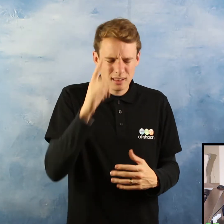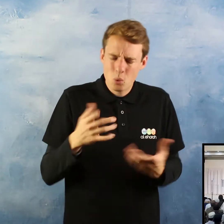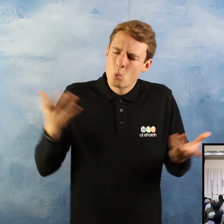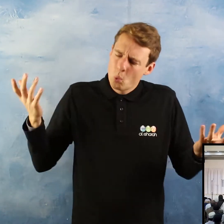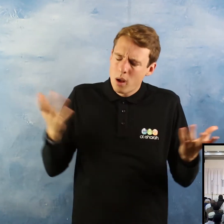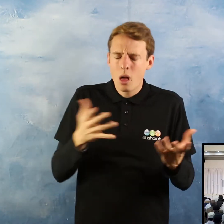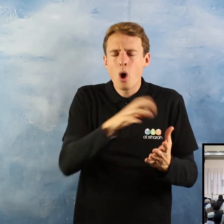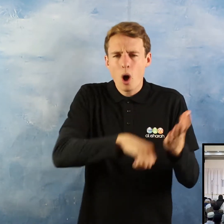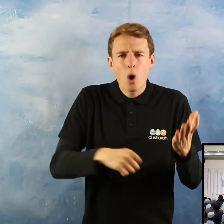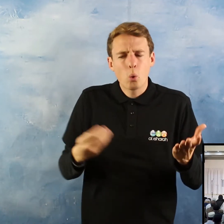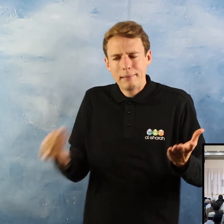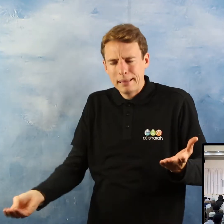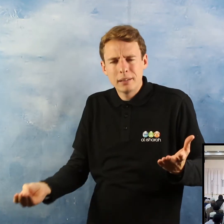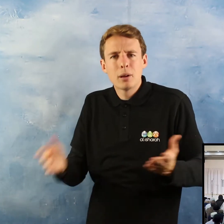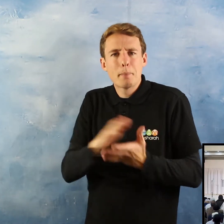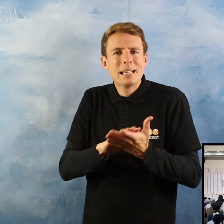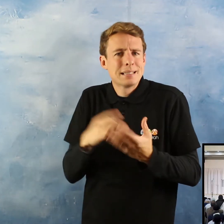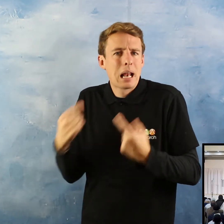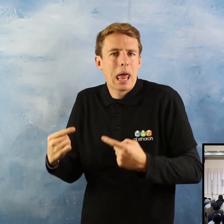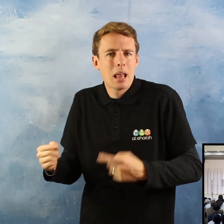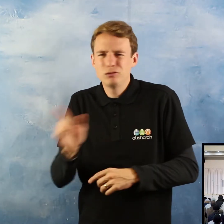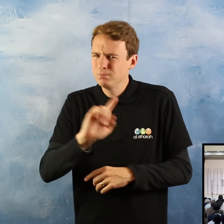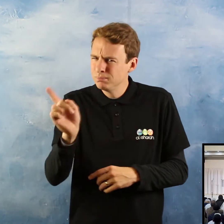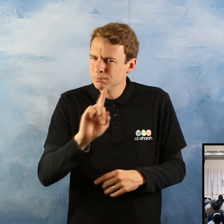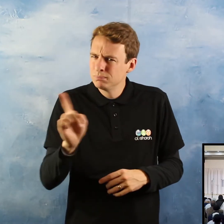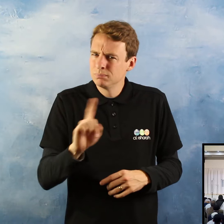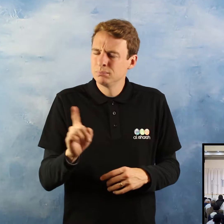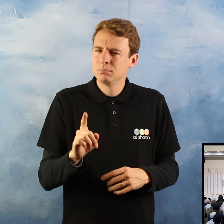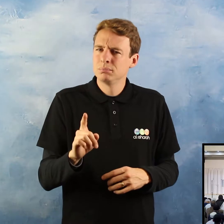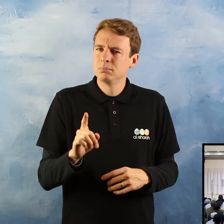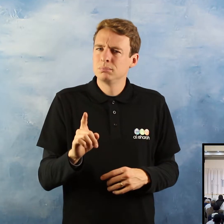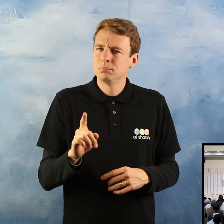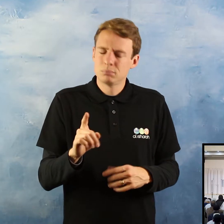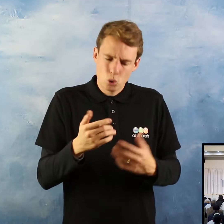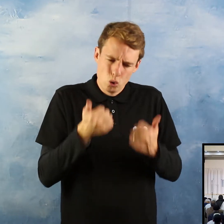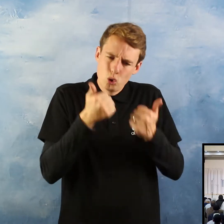good intention doesn't make something halal.